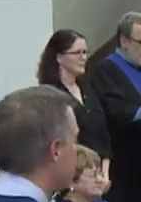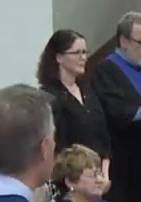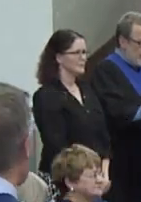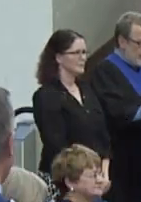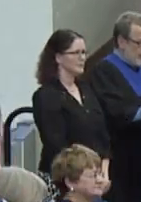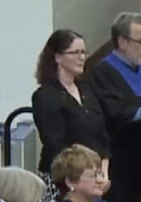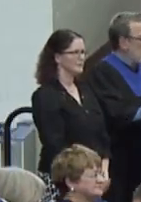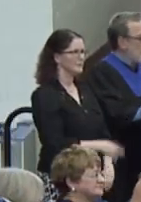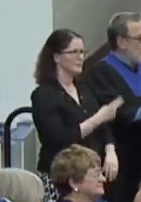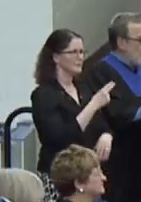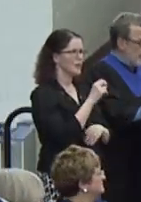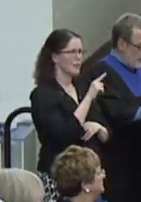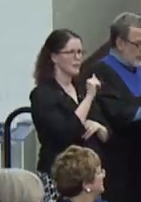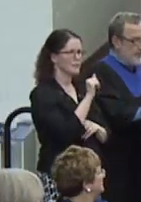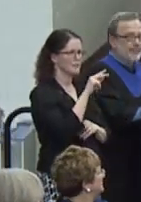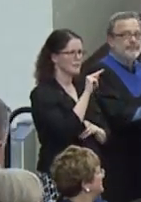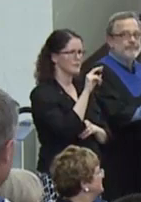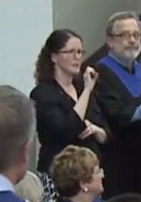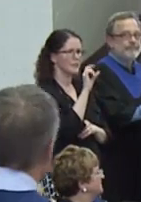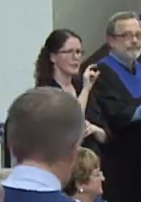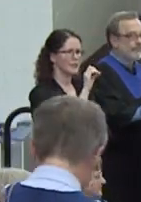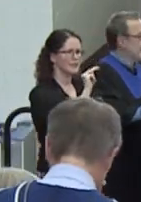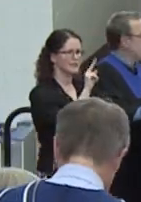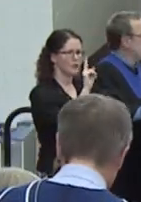Paula Nelson, with honors.